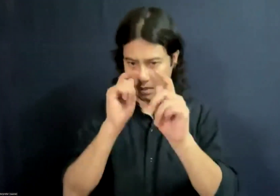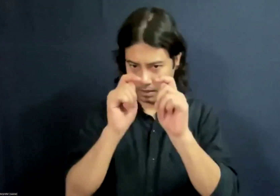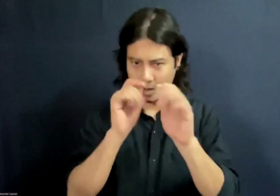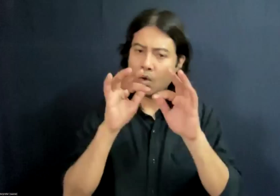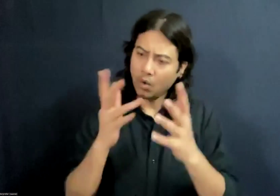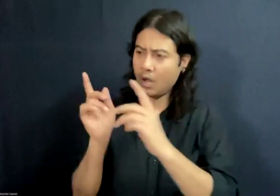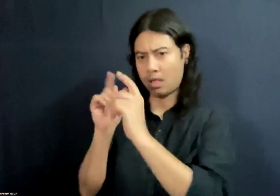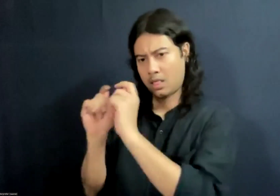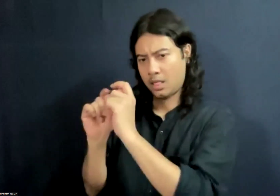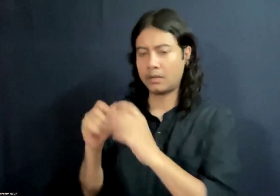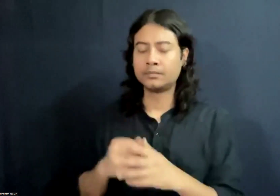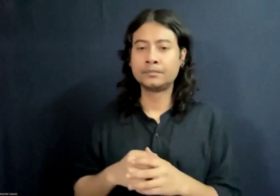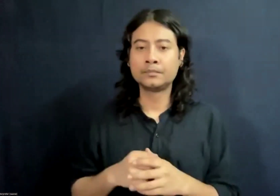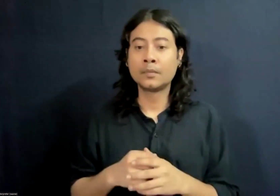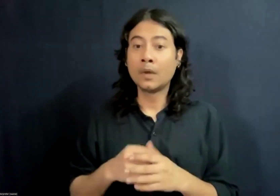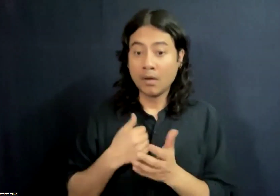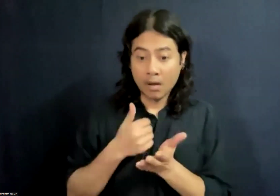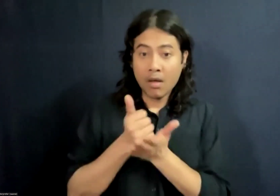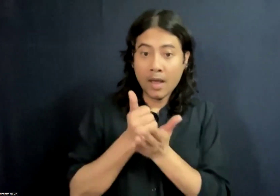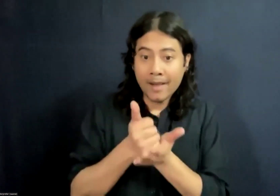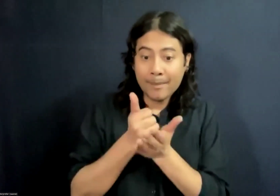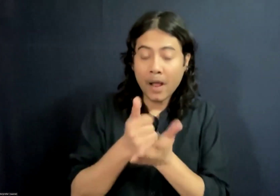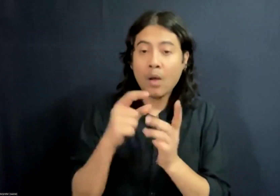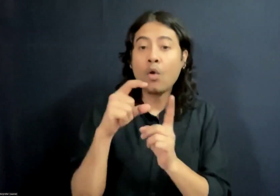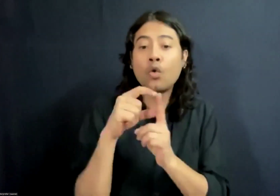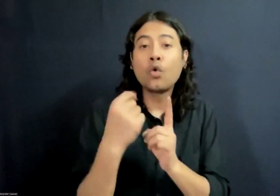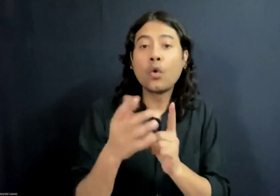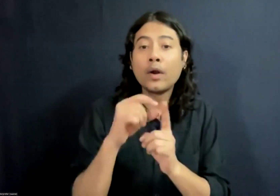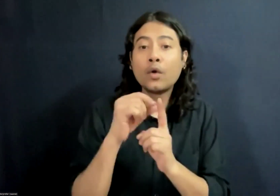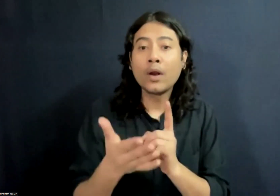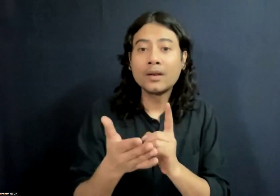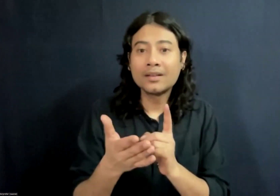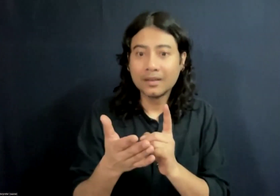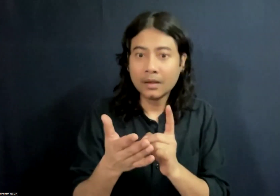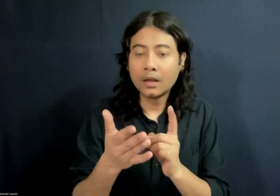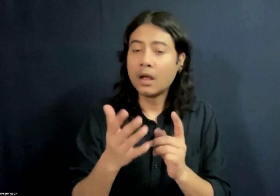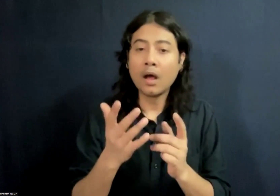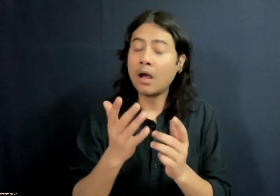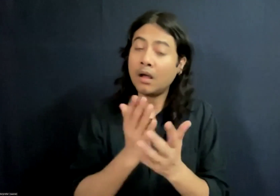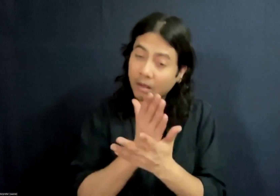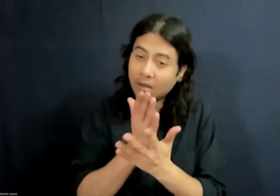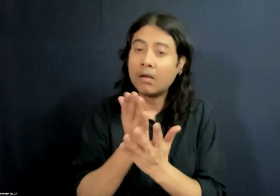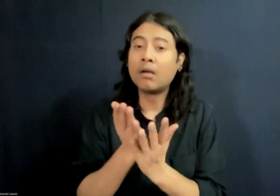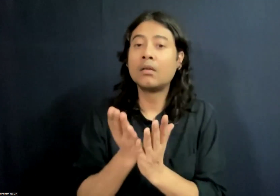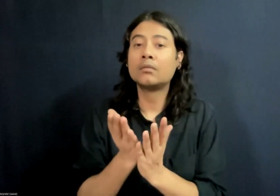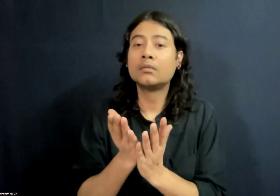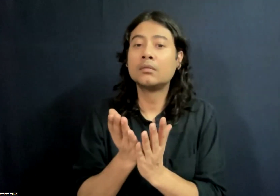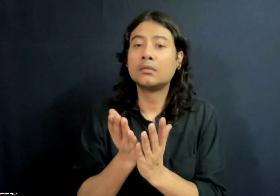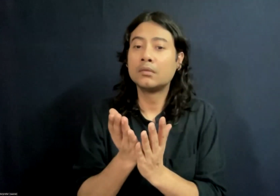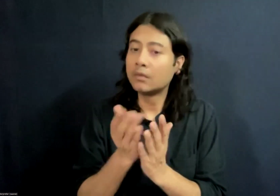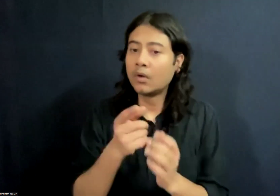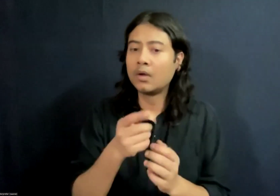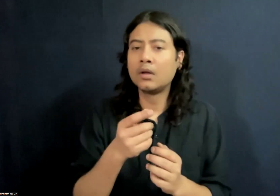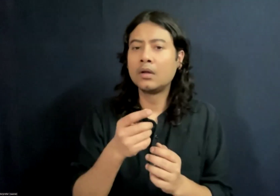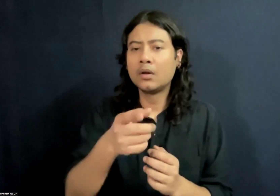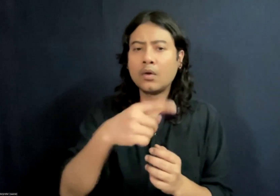just have to give money to somebody. We to temple or to our friend or to some poor or needy. That is